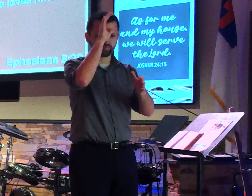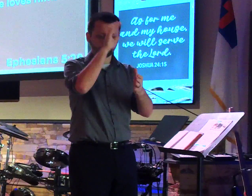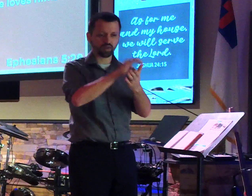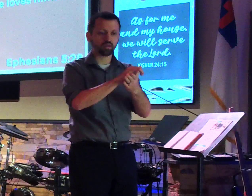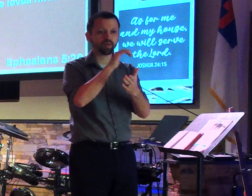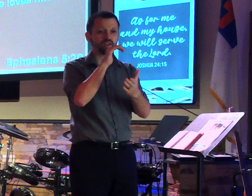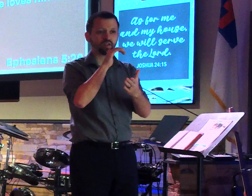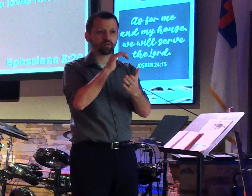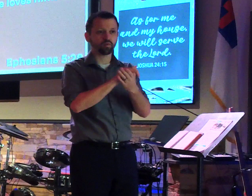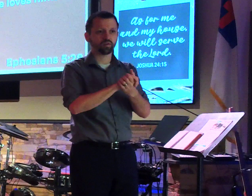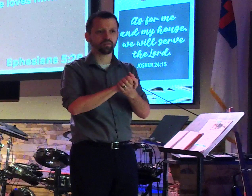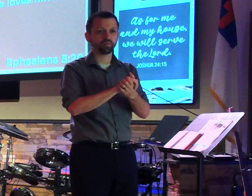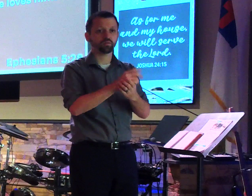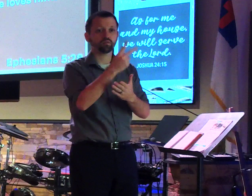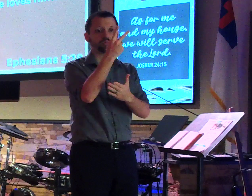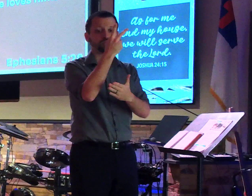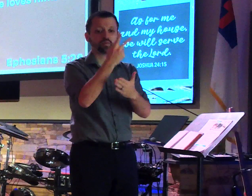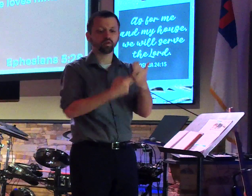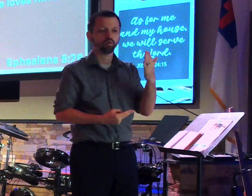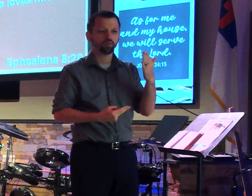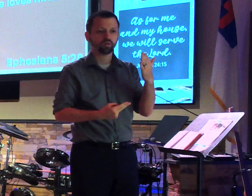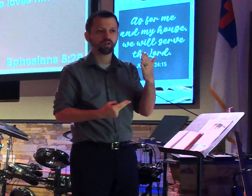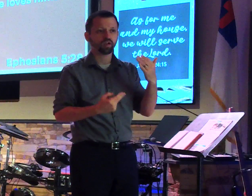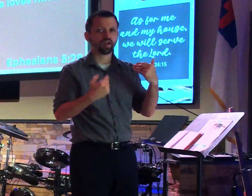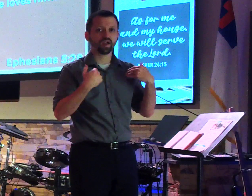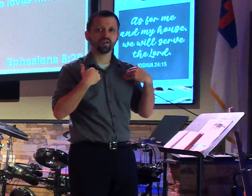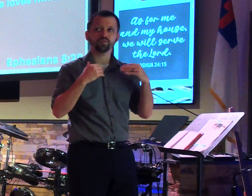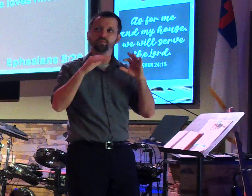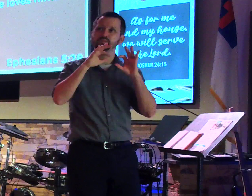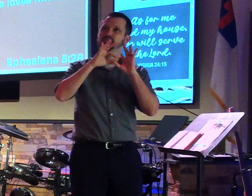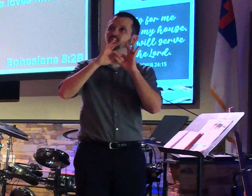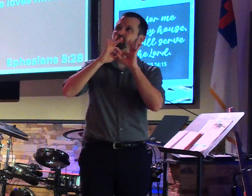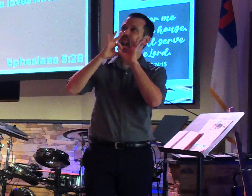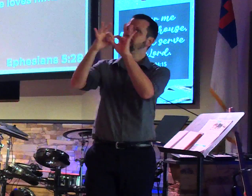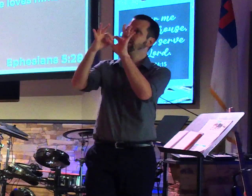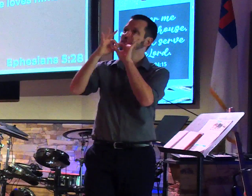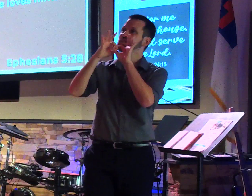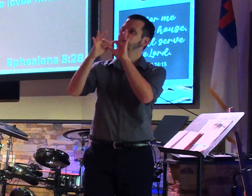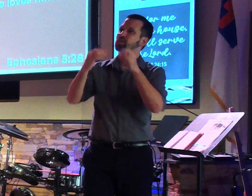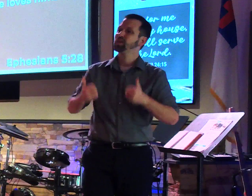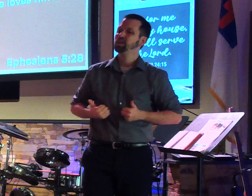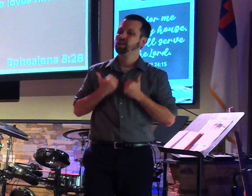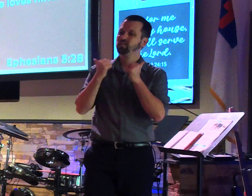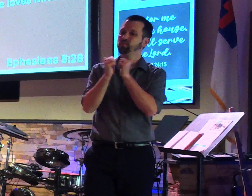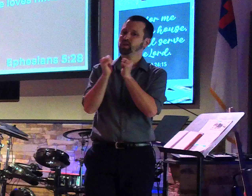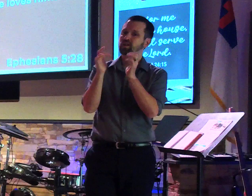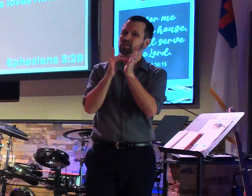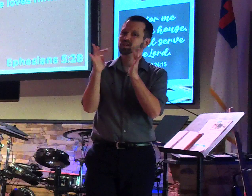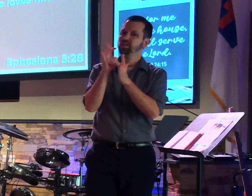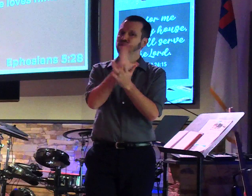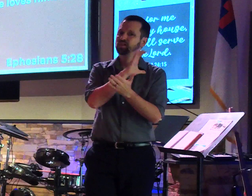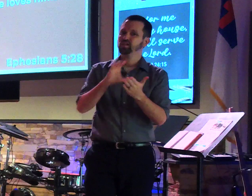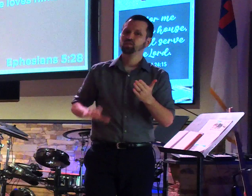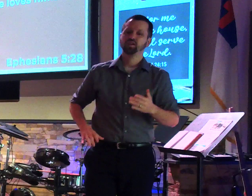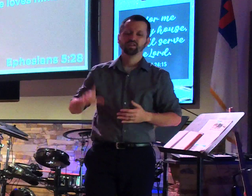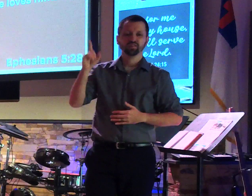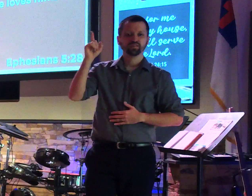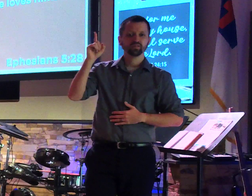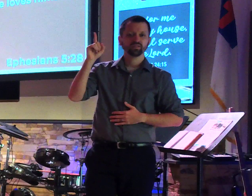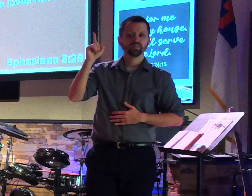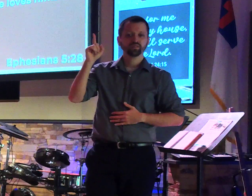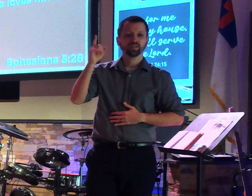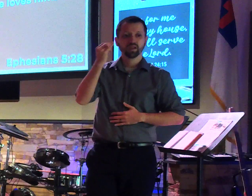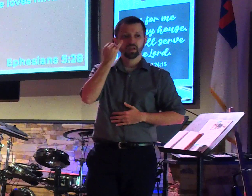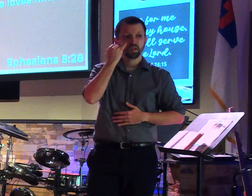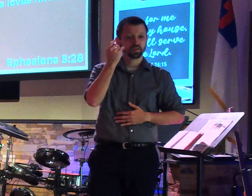wife both have a relationship and a walk with Jesus Christ. Yeah. Because if both